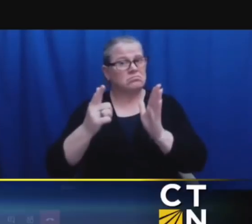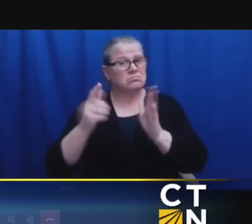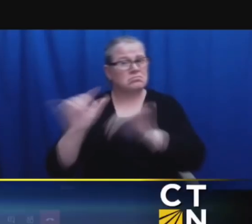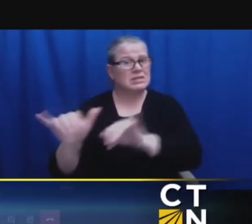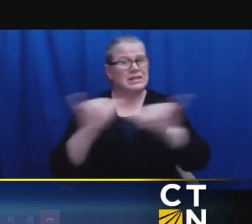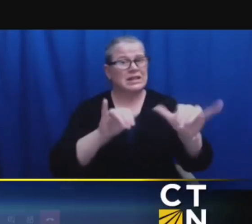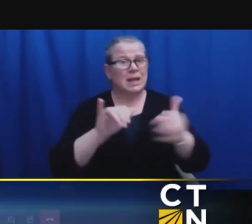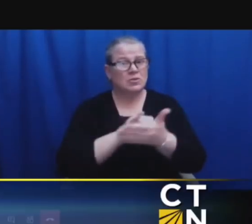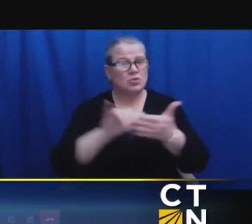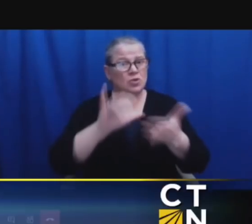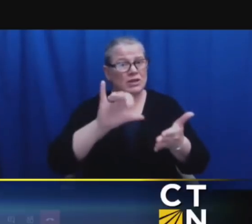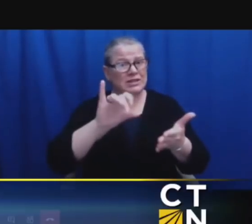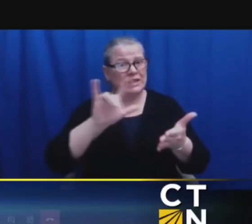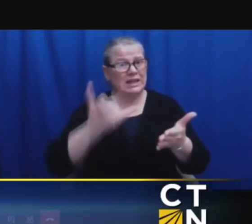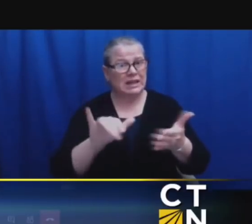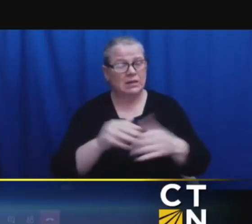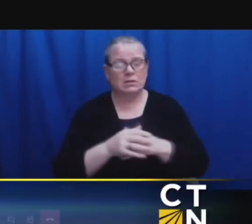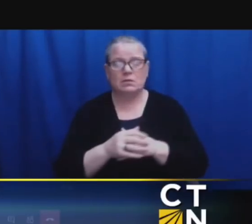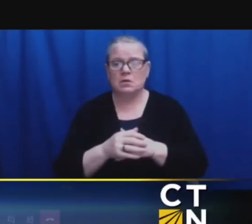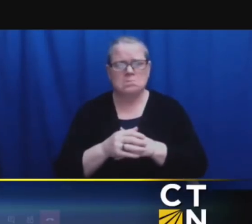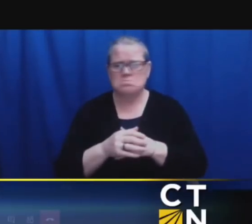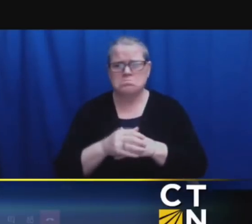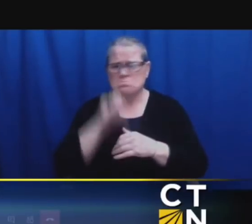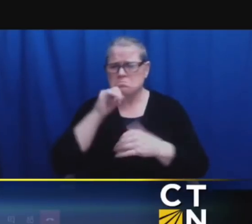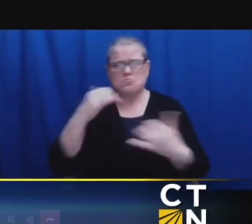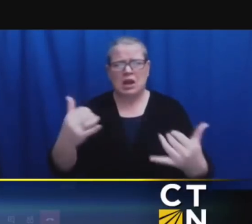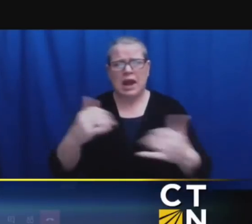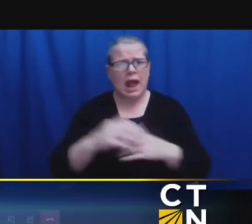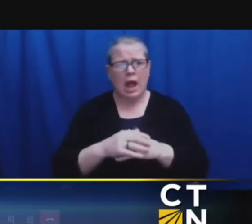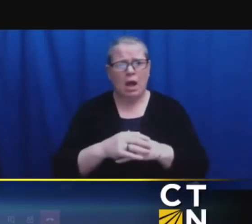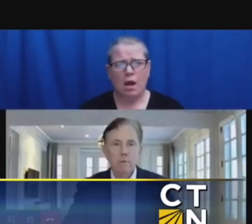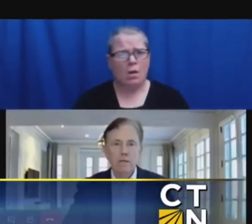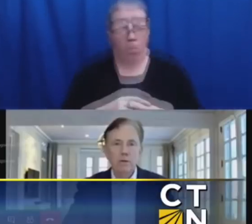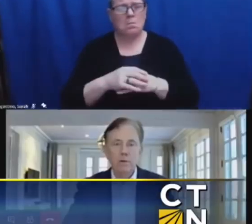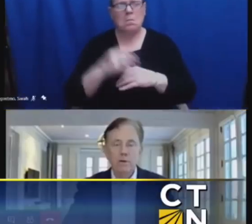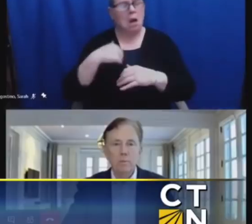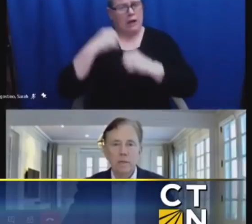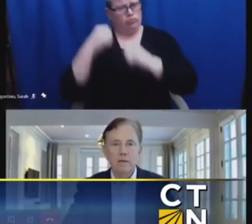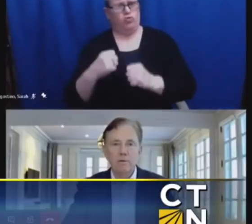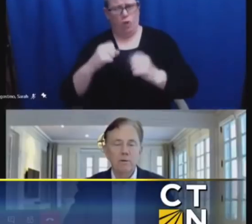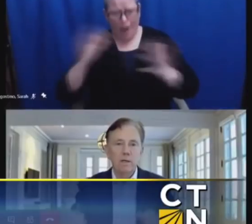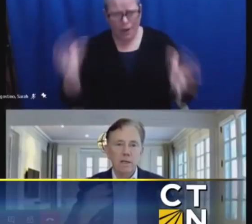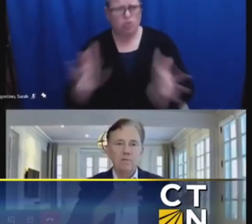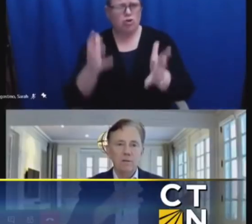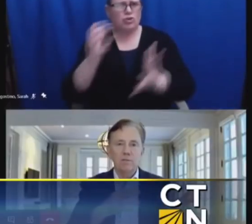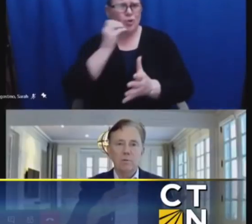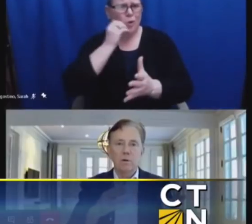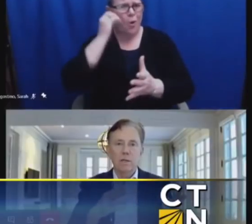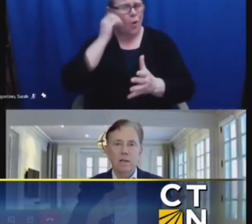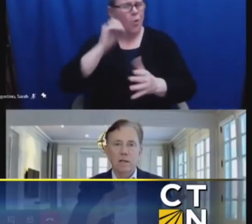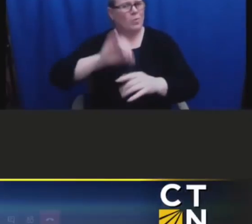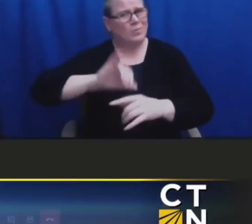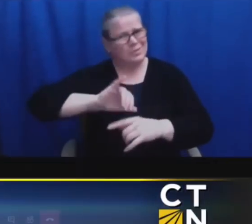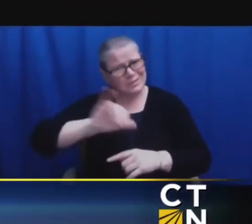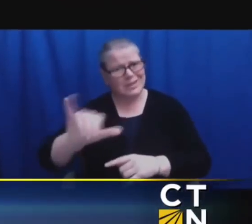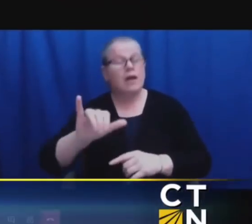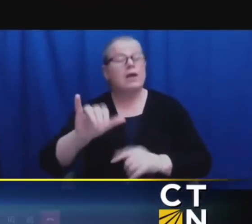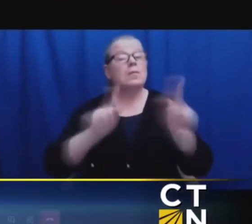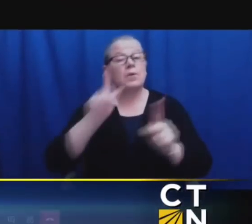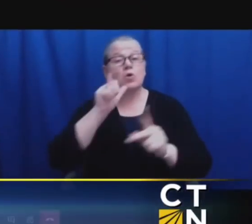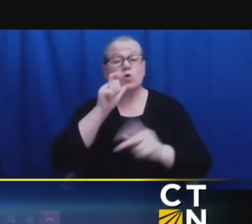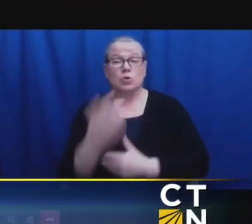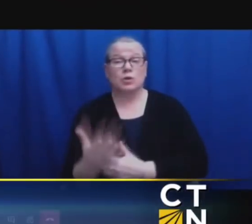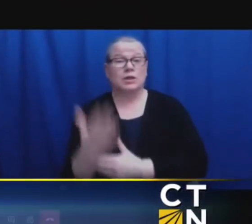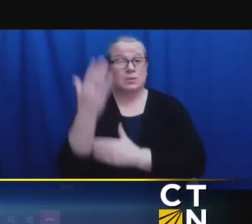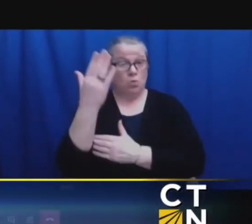Look, I strongly encourage everybody to stay safe, stay home. We told everybody, if you did leave this morning, like a lot of people